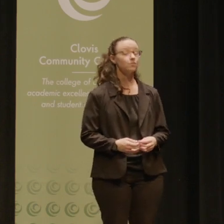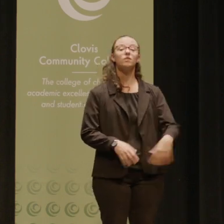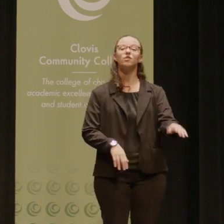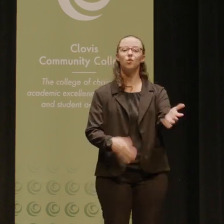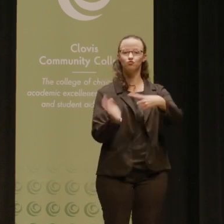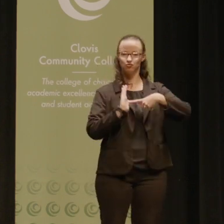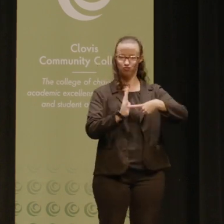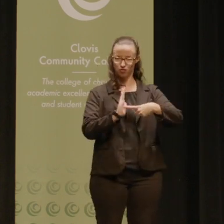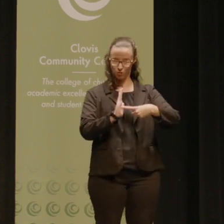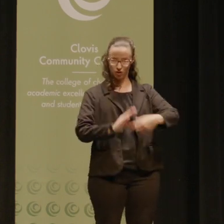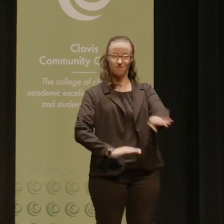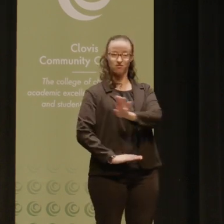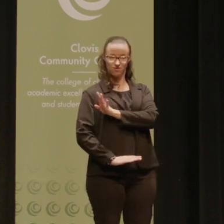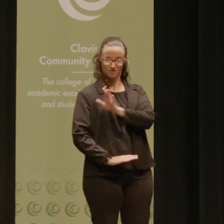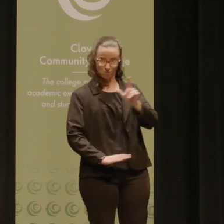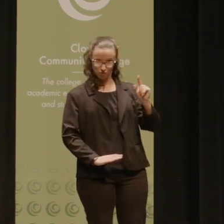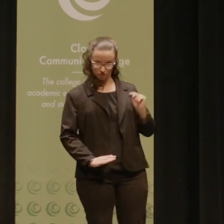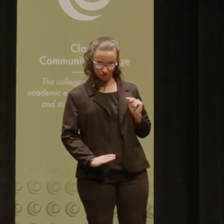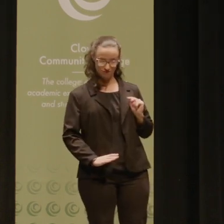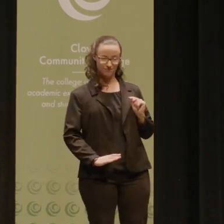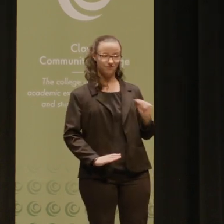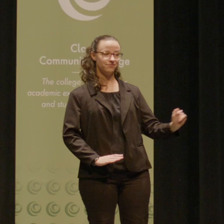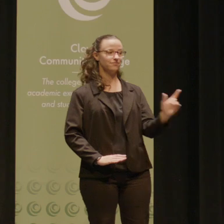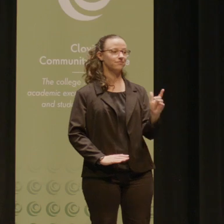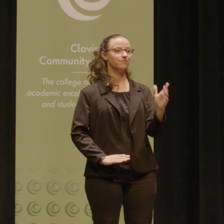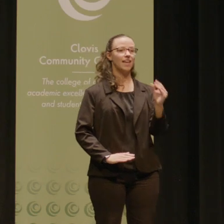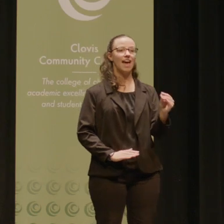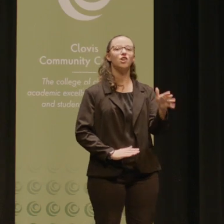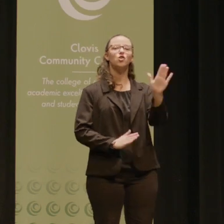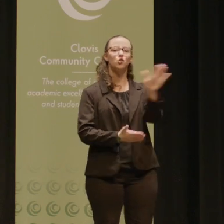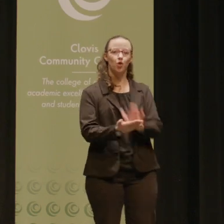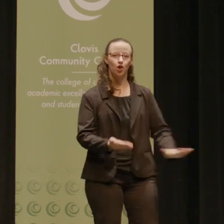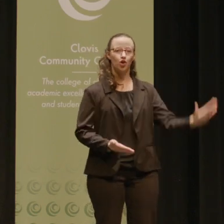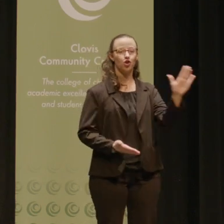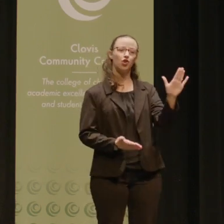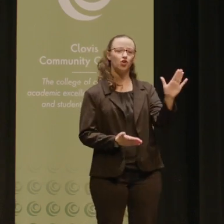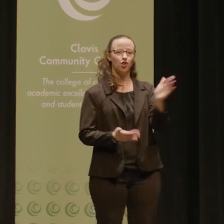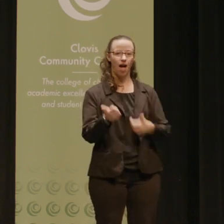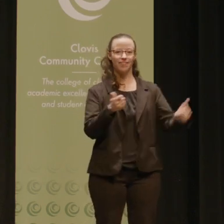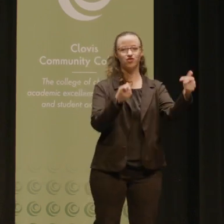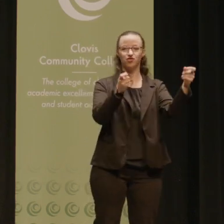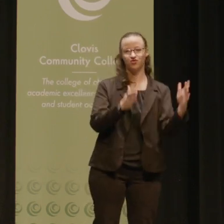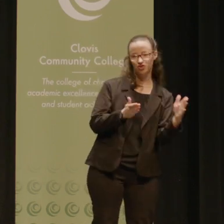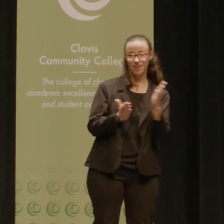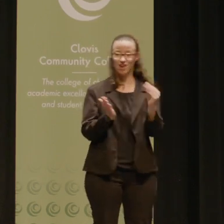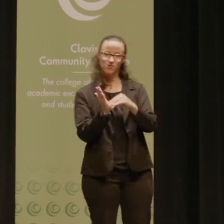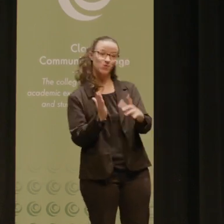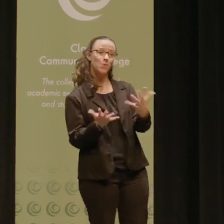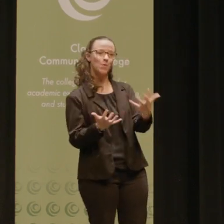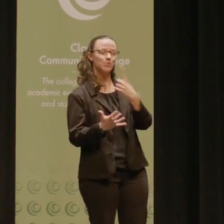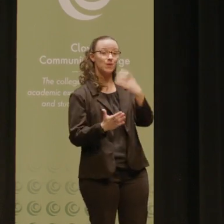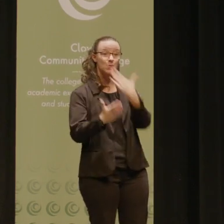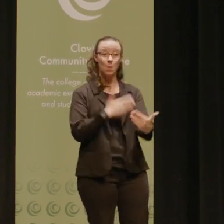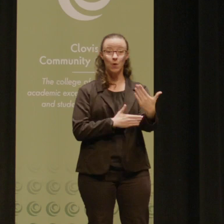So on behalf of the trustees and your college administration and our students, I just want to say good morning and